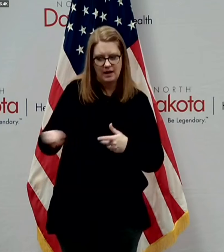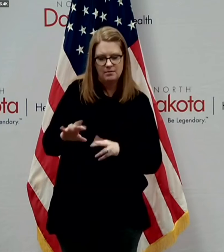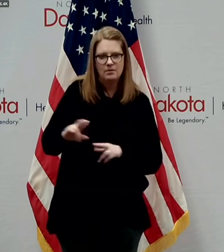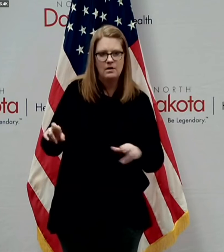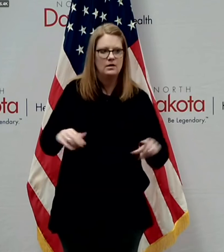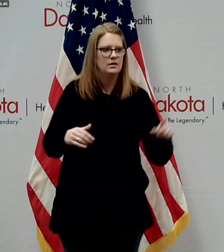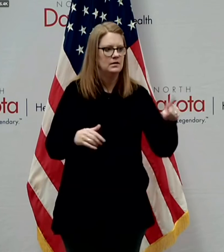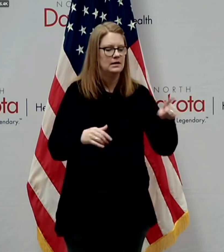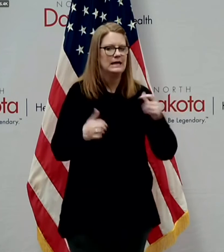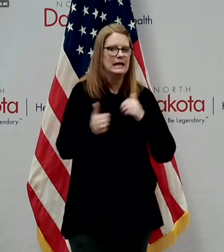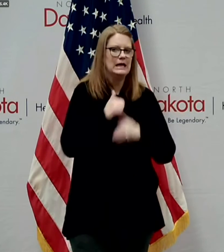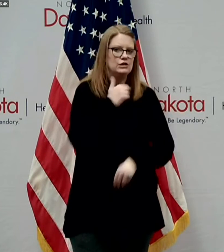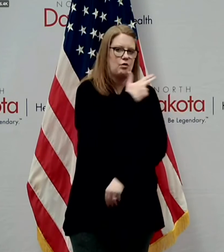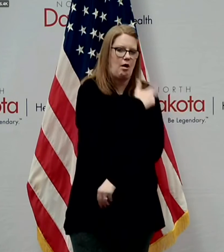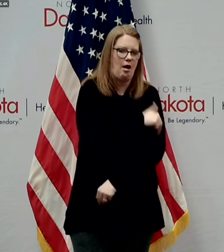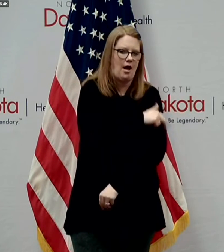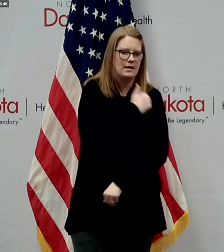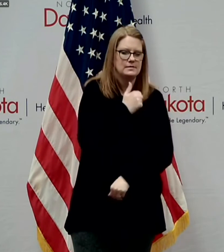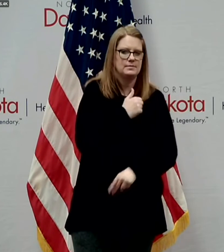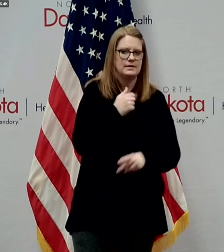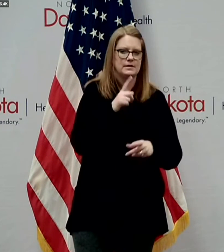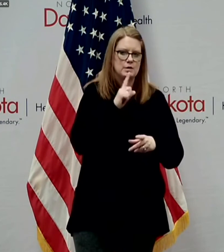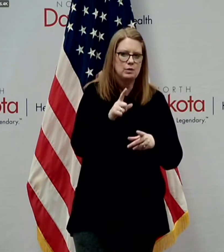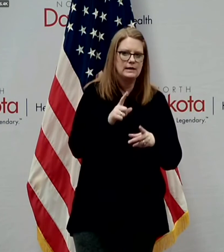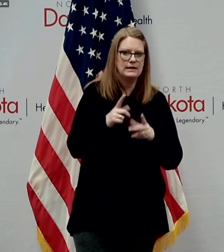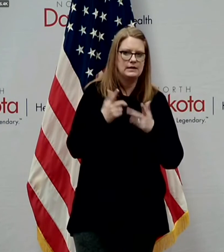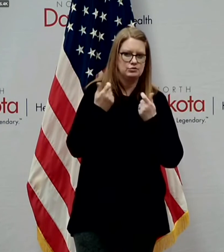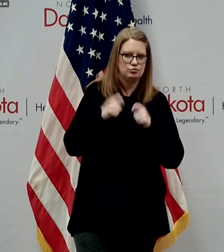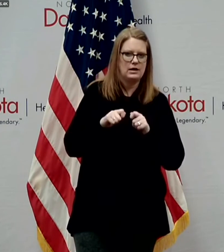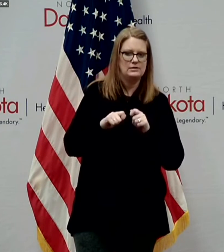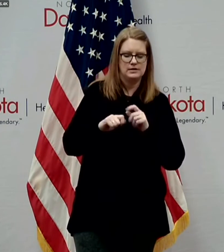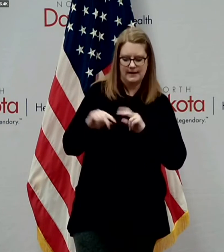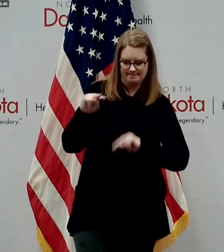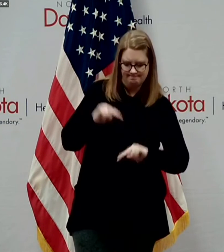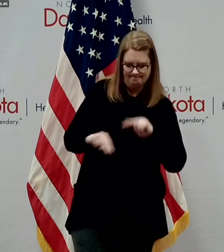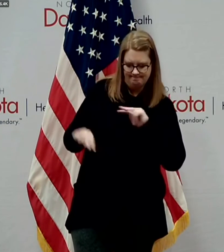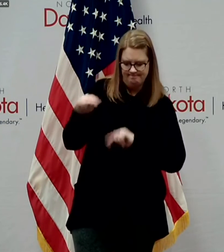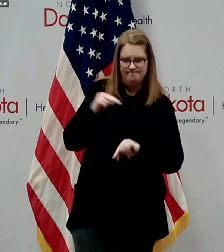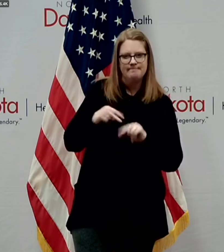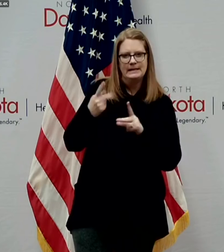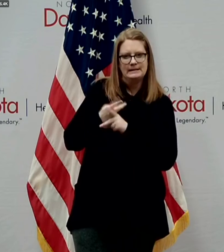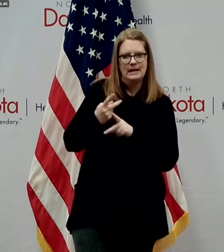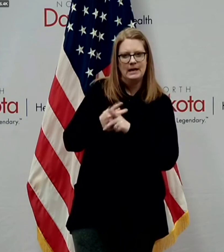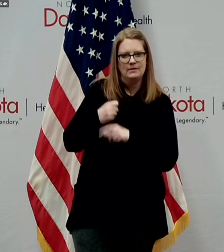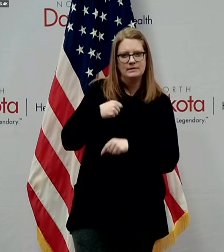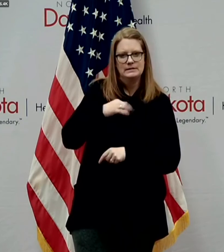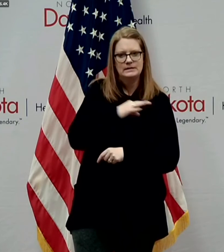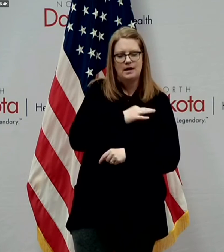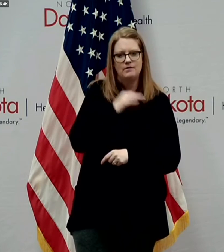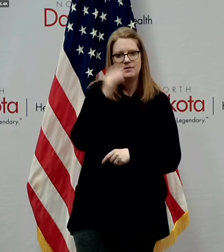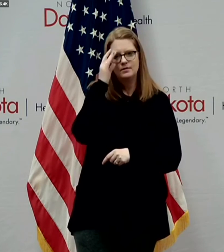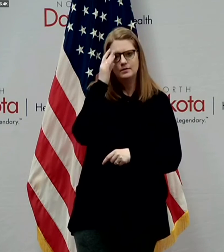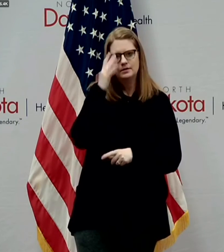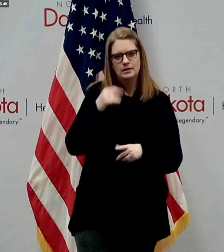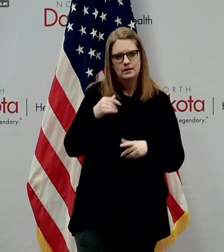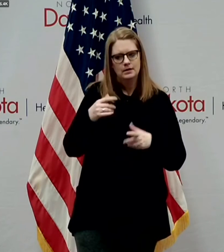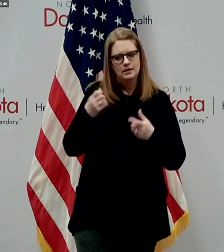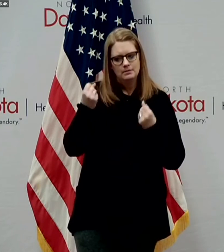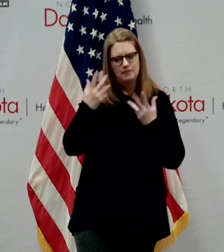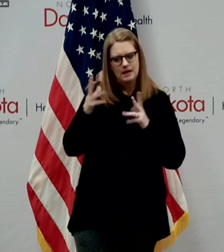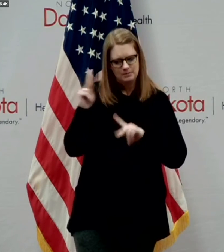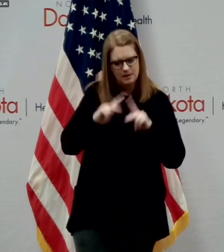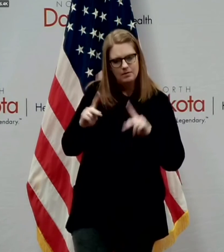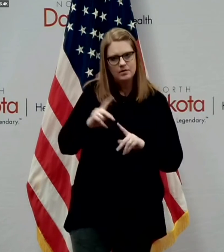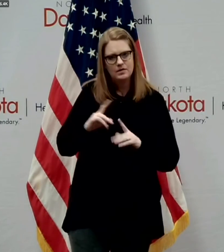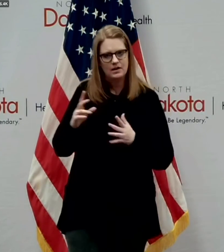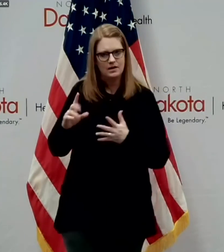each hospital is working very hard to evaluate their staff. I know many of them are bringing on staff, getting them